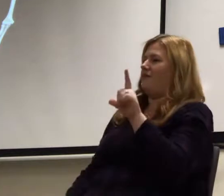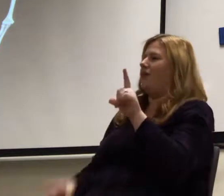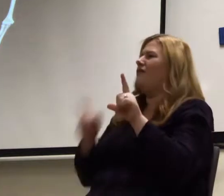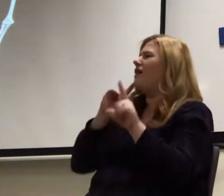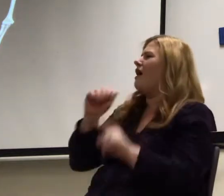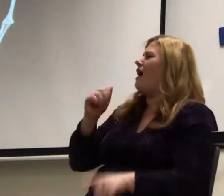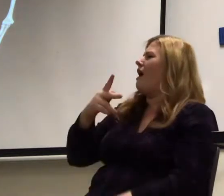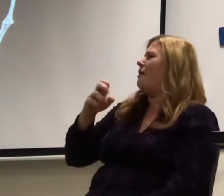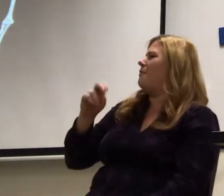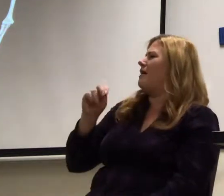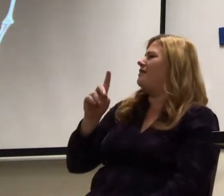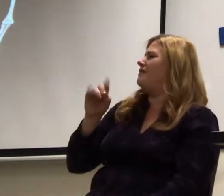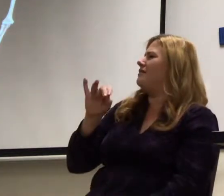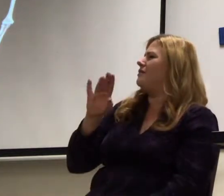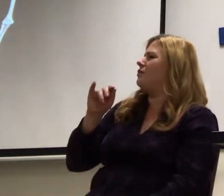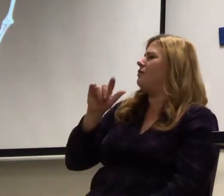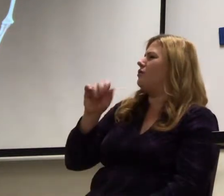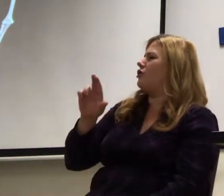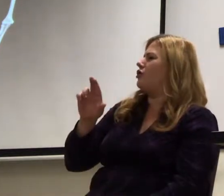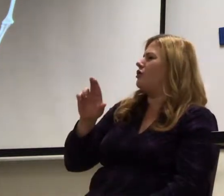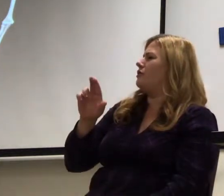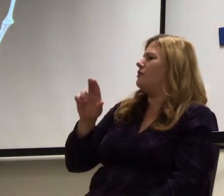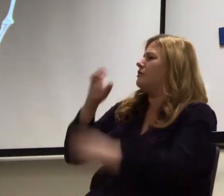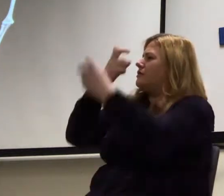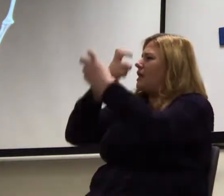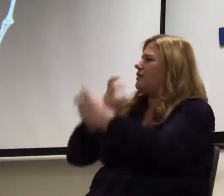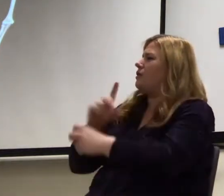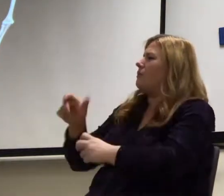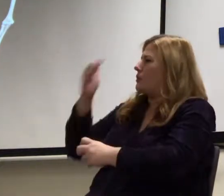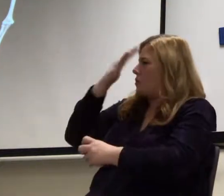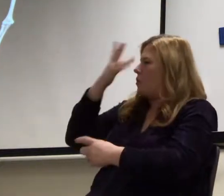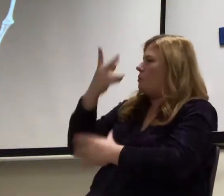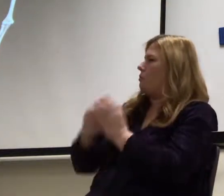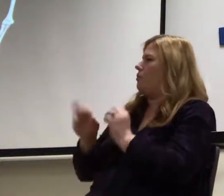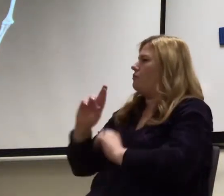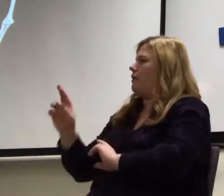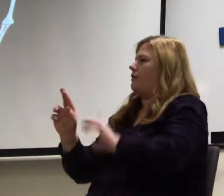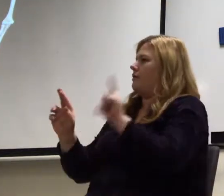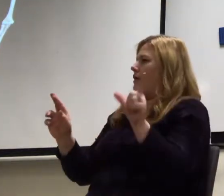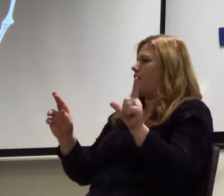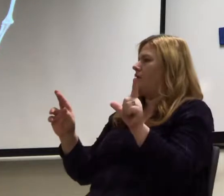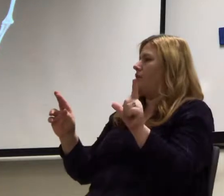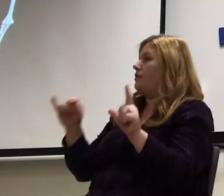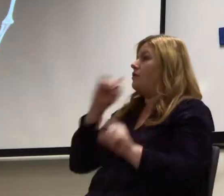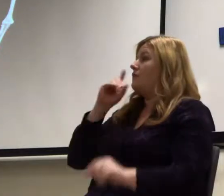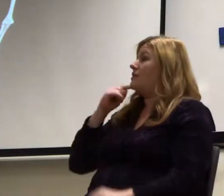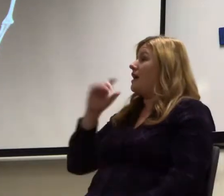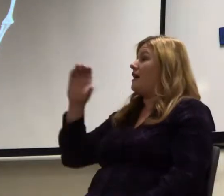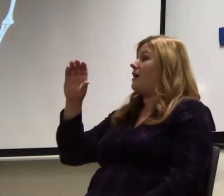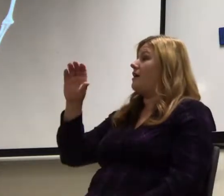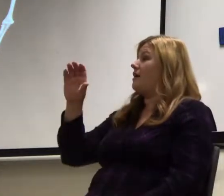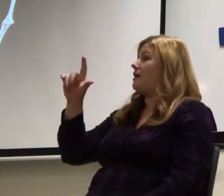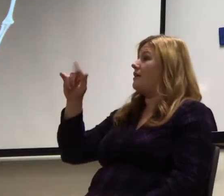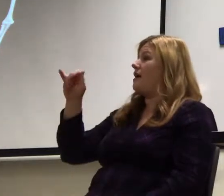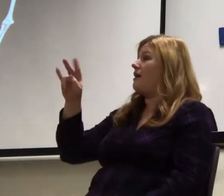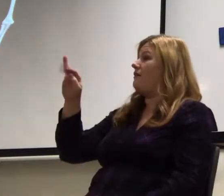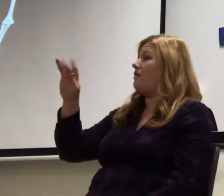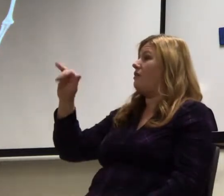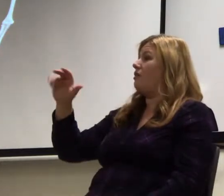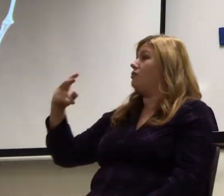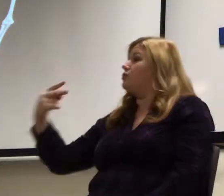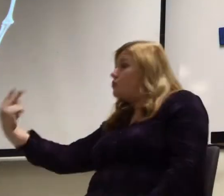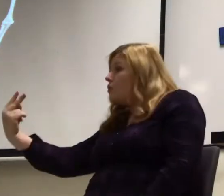skeleton, you do have to worry about right and left. So I'll put a 2 next to the clavicle and the scapula because you have 2 of